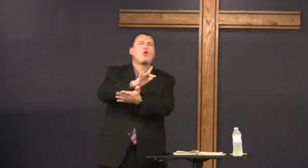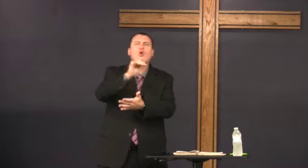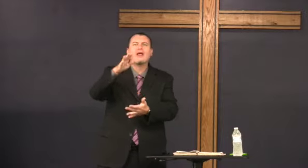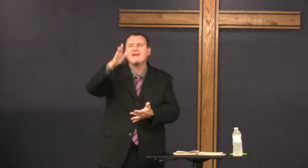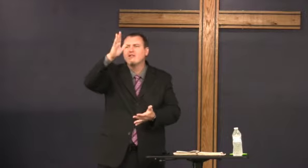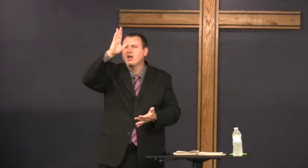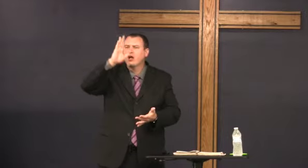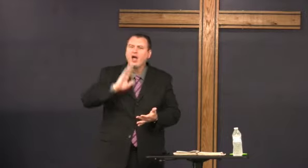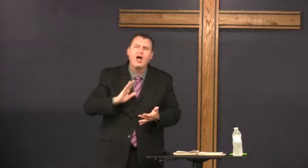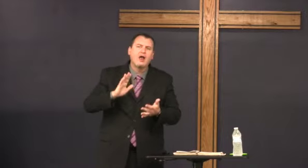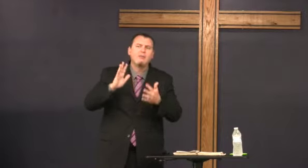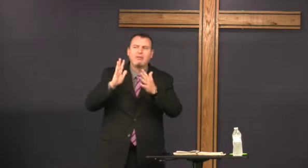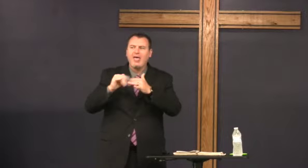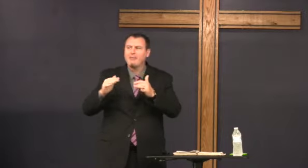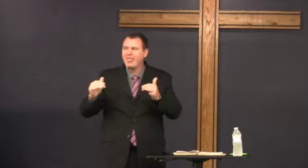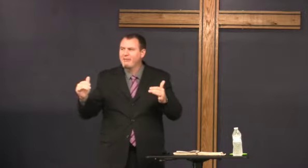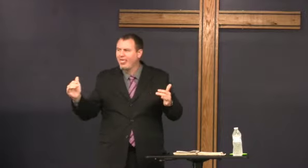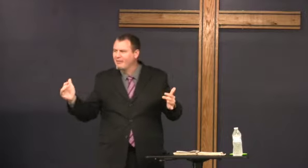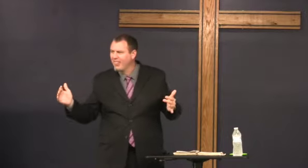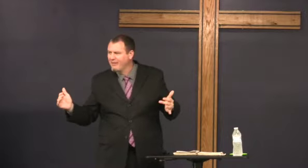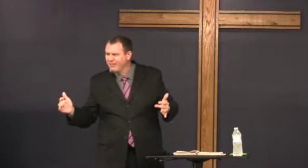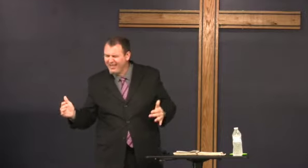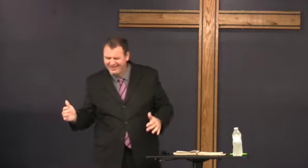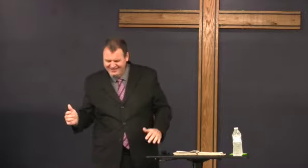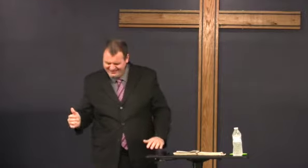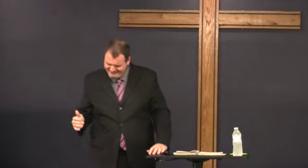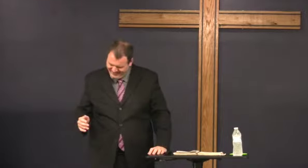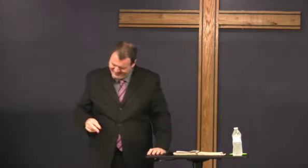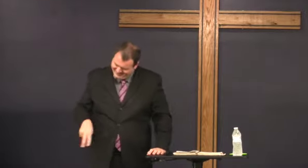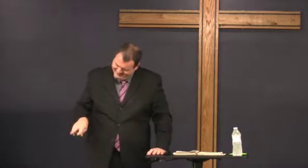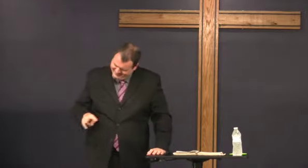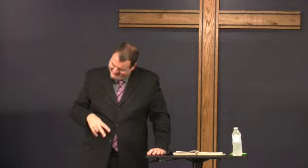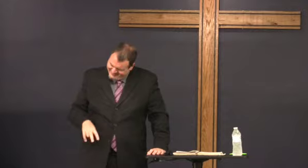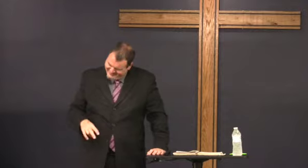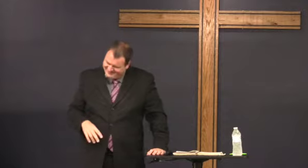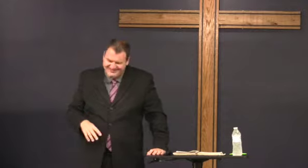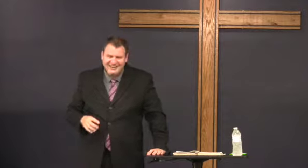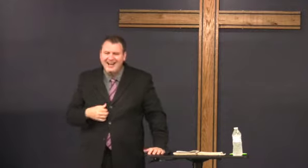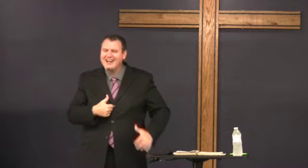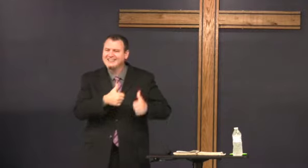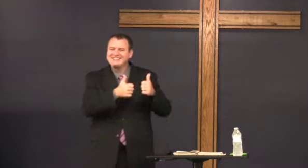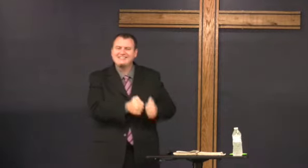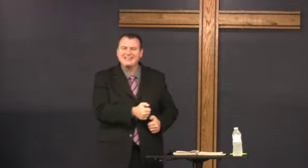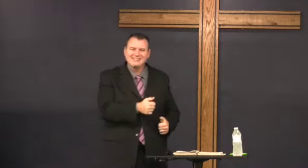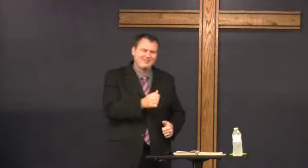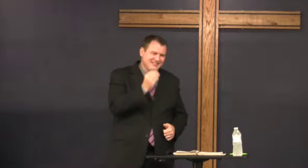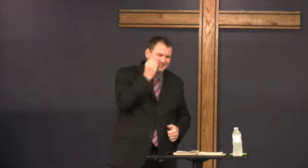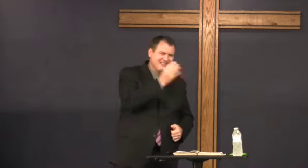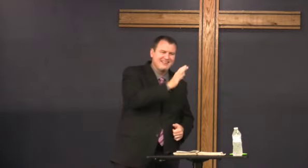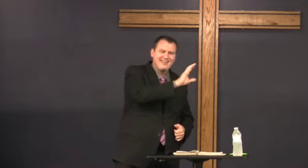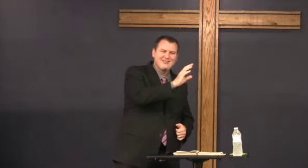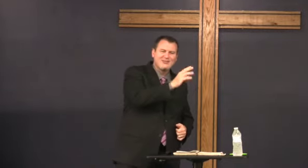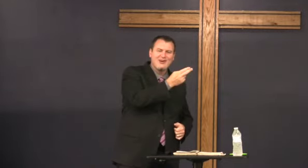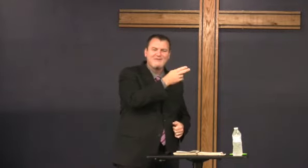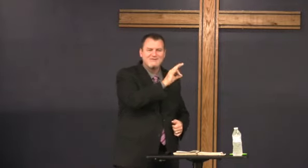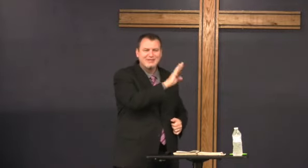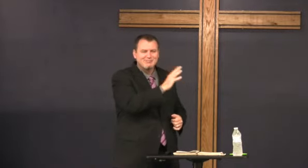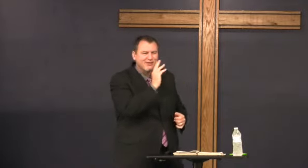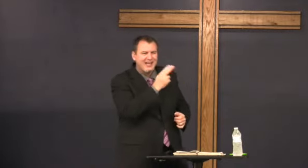$1 million for the glory of God. Blah, blah, blah, blah. I said, what? And I texted him and said,